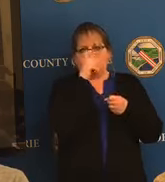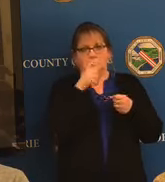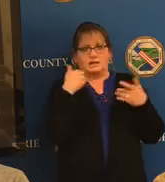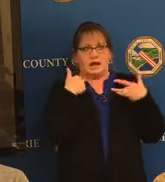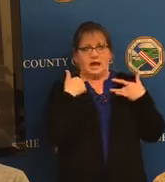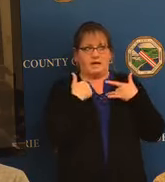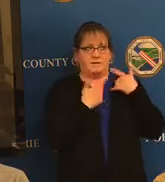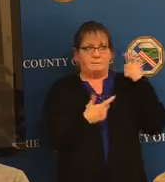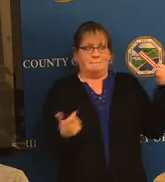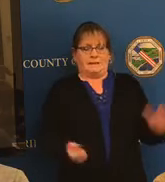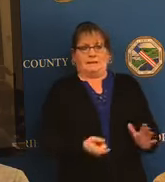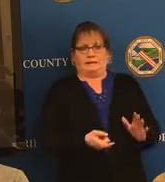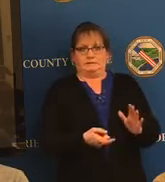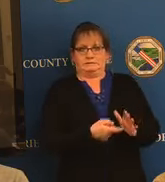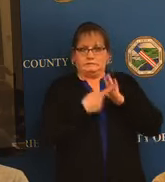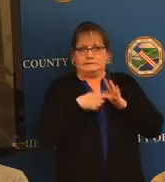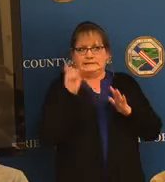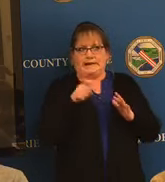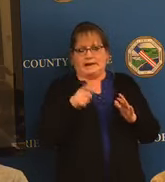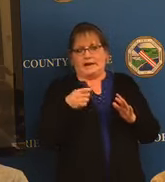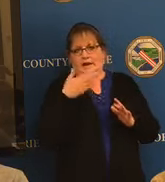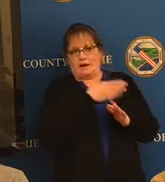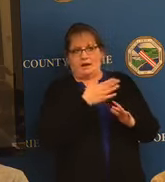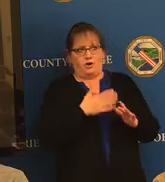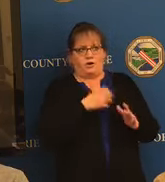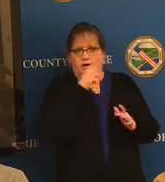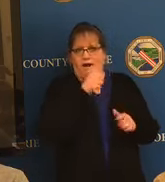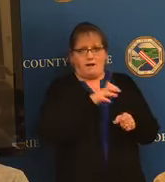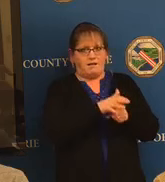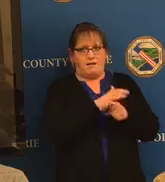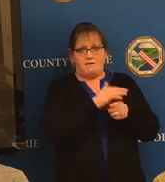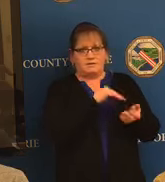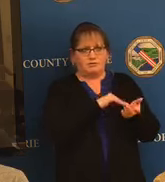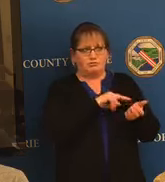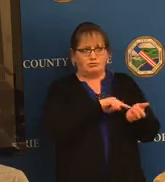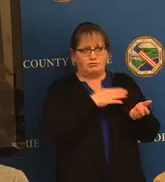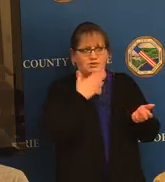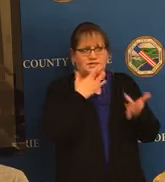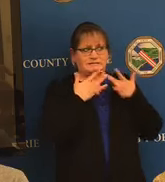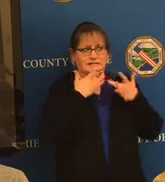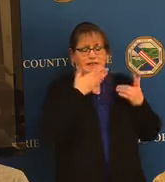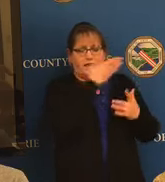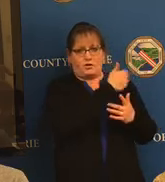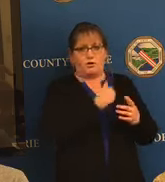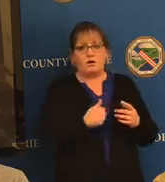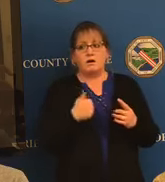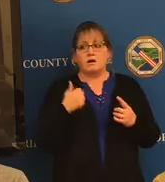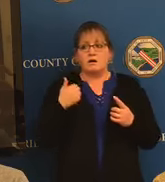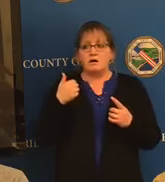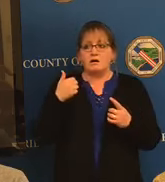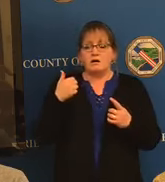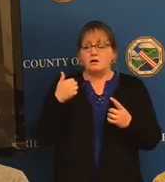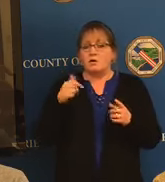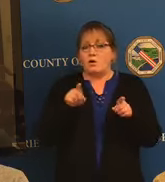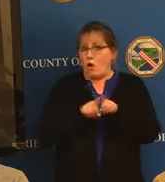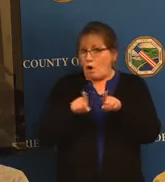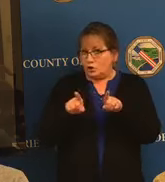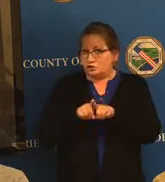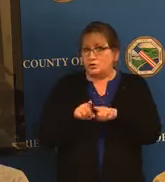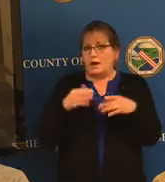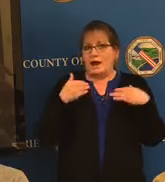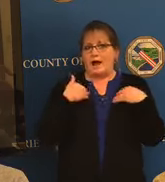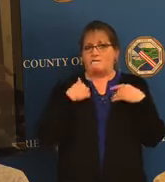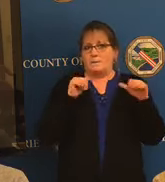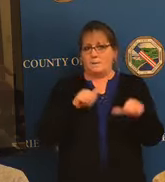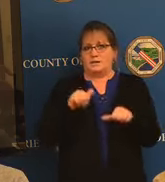the biggest need right now in New York State. And then I was also under the understanding that they were given the possibility